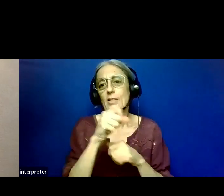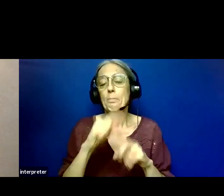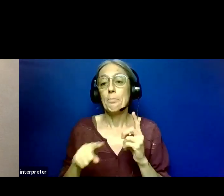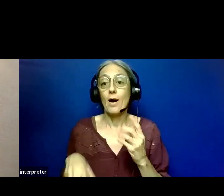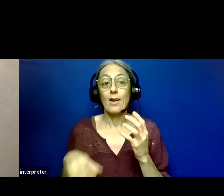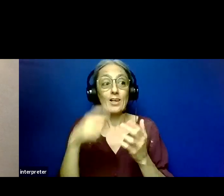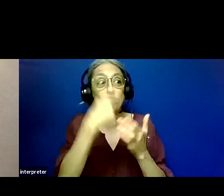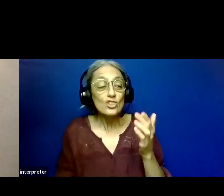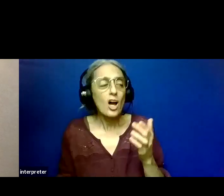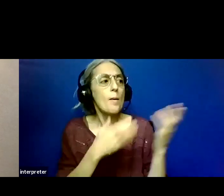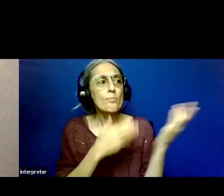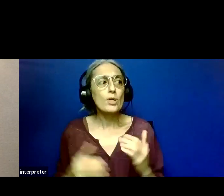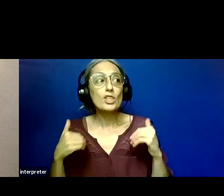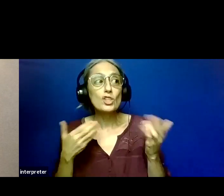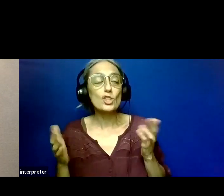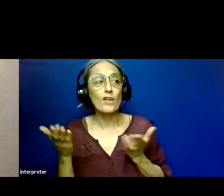those fees.